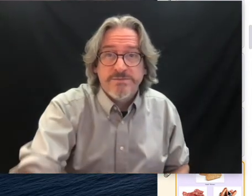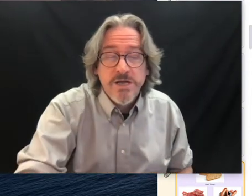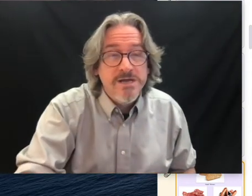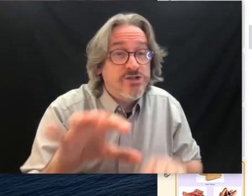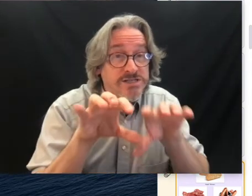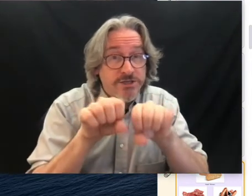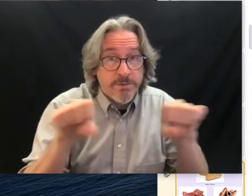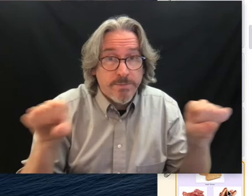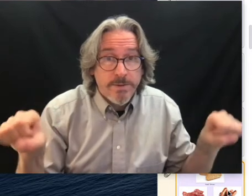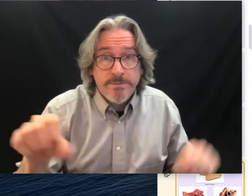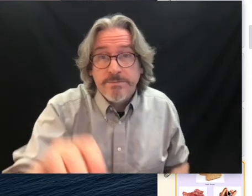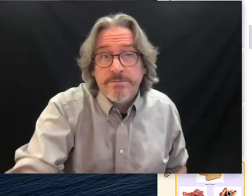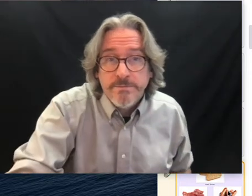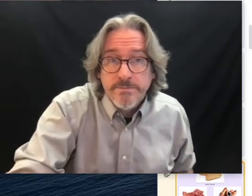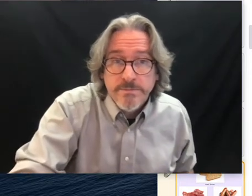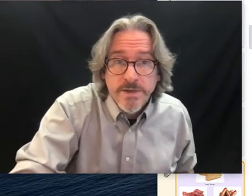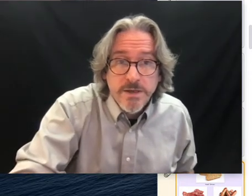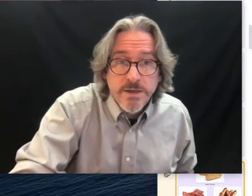B's. Sausage,